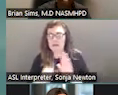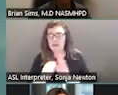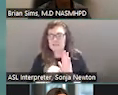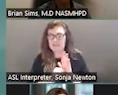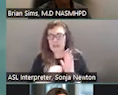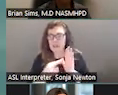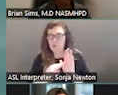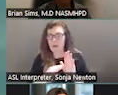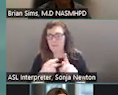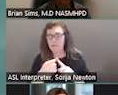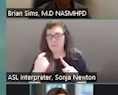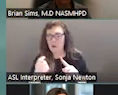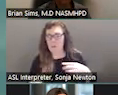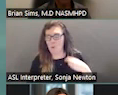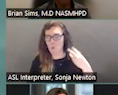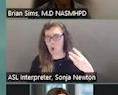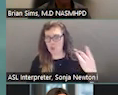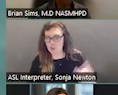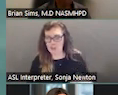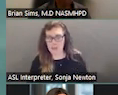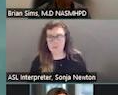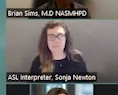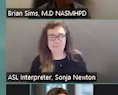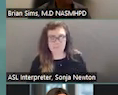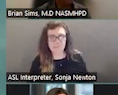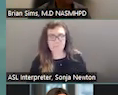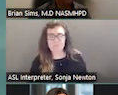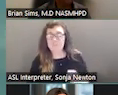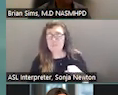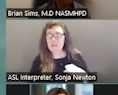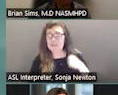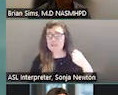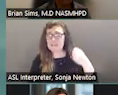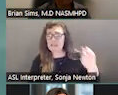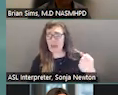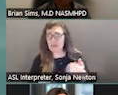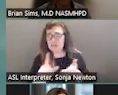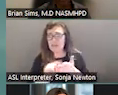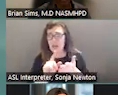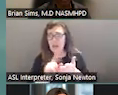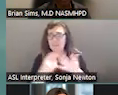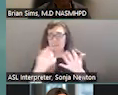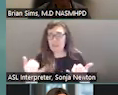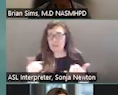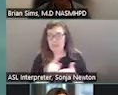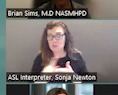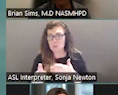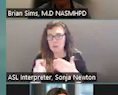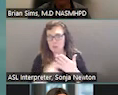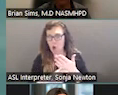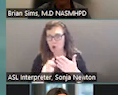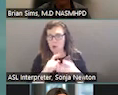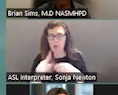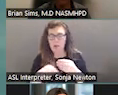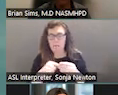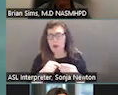And, you know, I just have to say the Seattle Times, which is our paper, did a beautiful article this week on our trip to Arizona and just